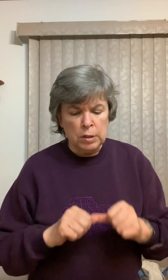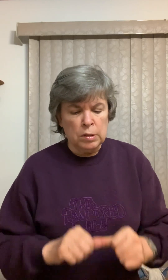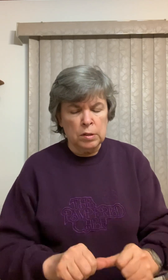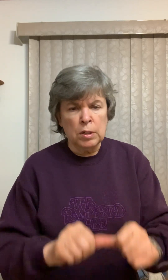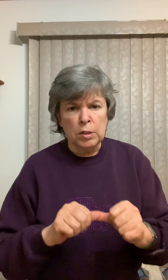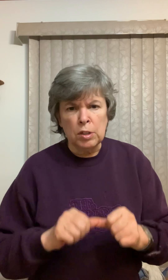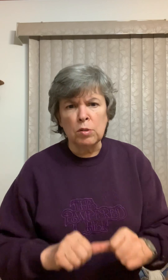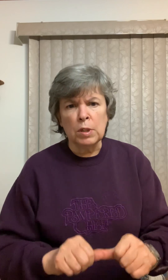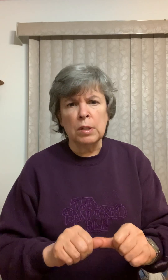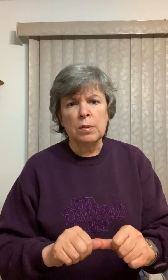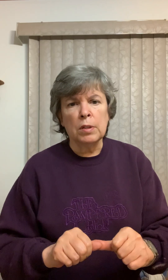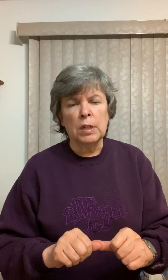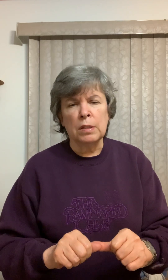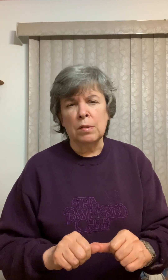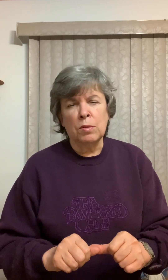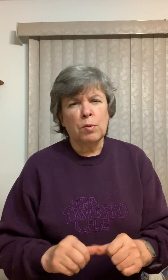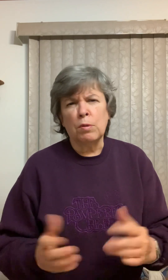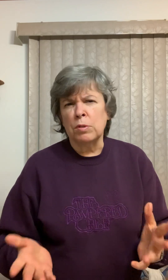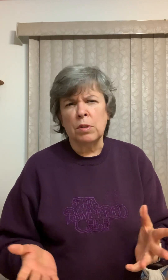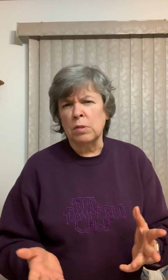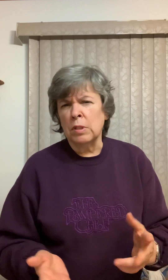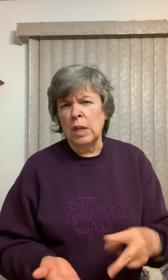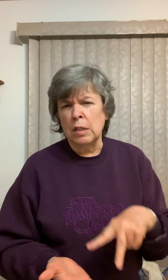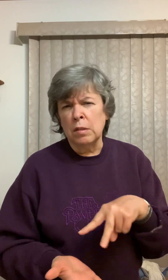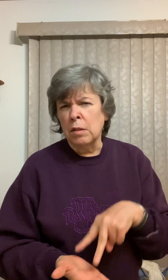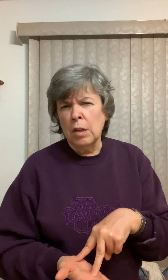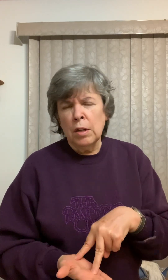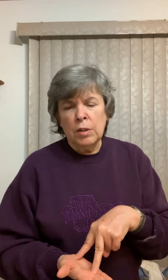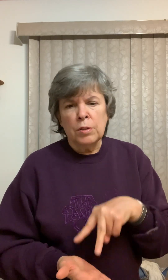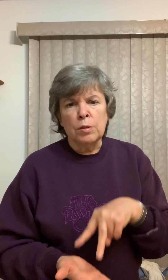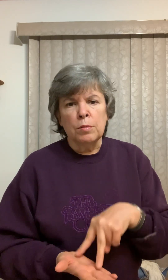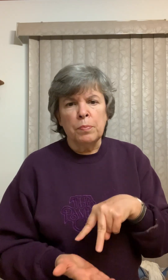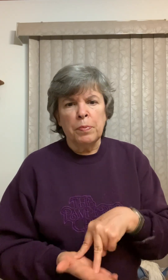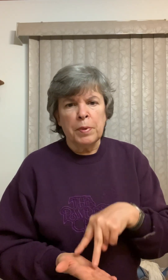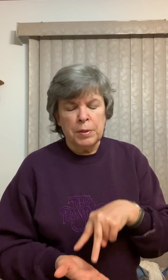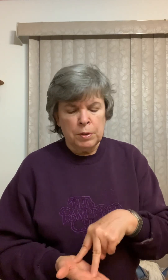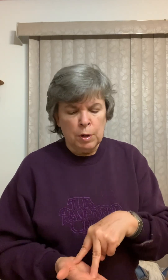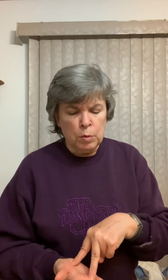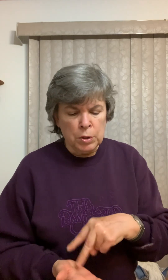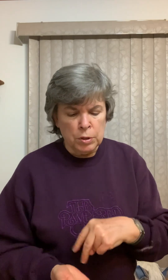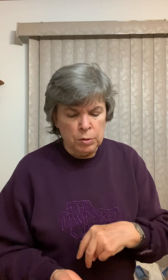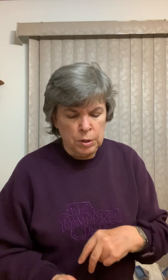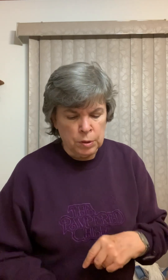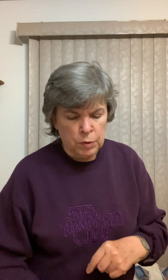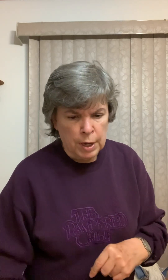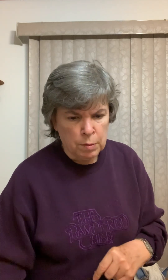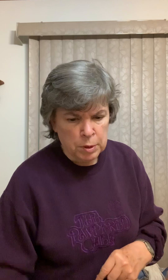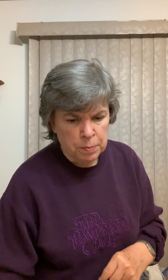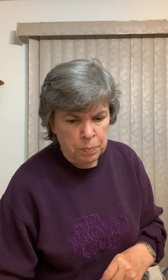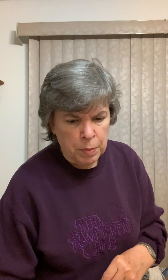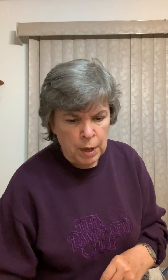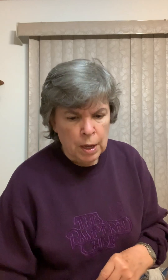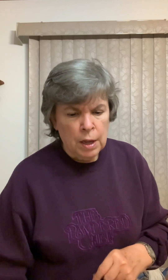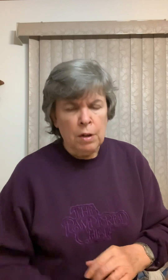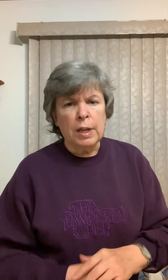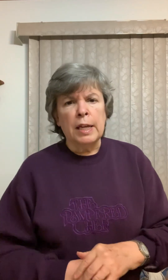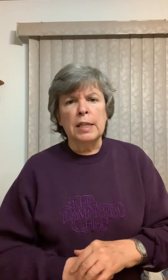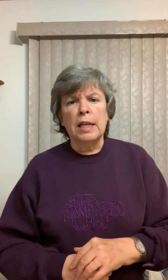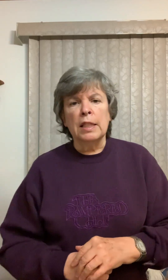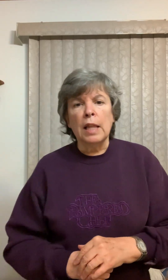it's continuing, and thrones don't stand. So I wouldn't use this for that one. Okay, and then light